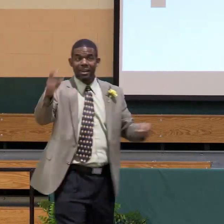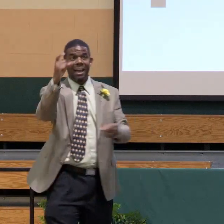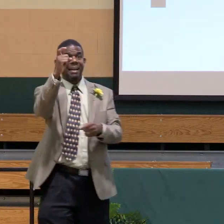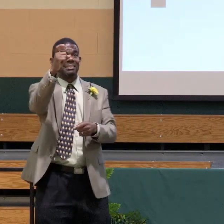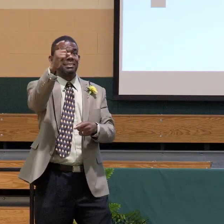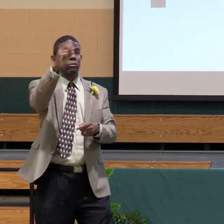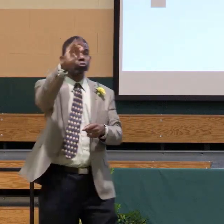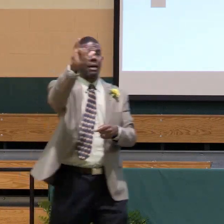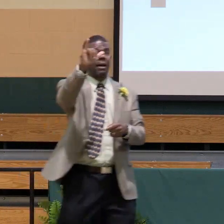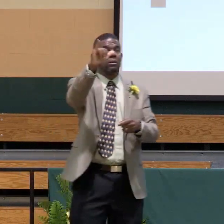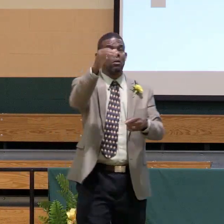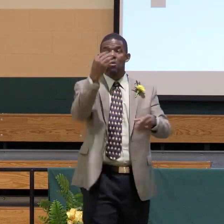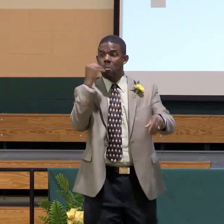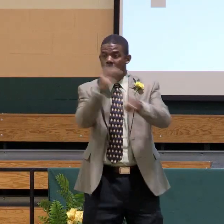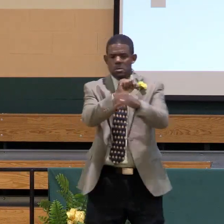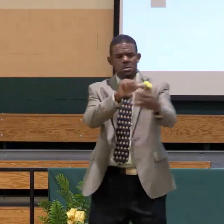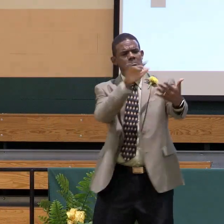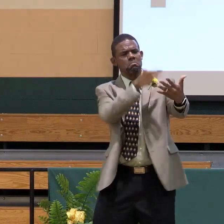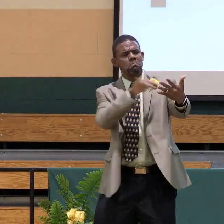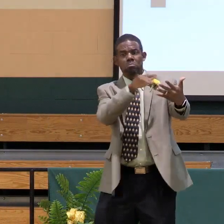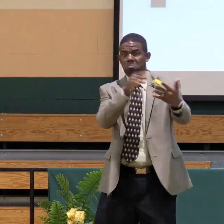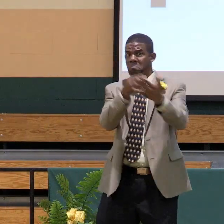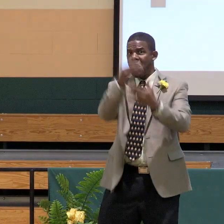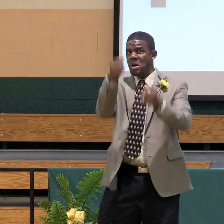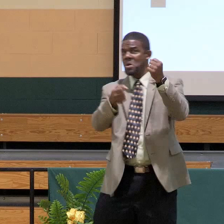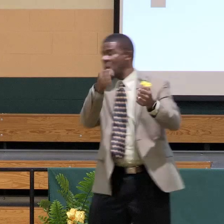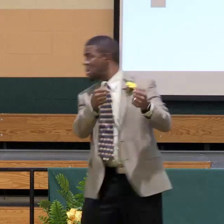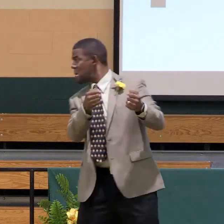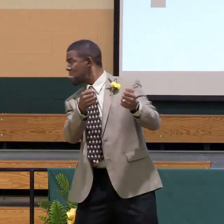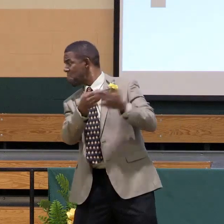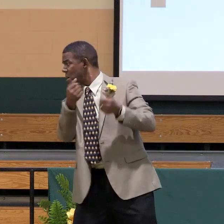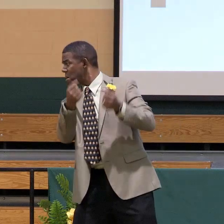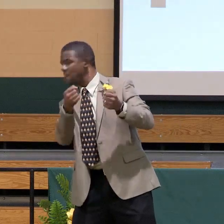world. X-ray, okay?